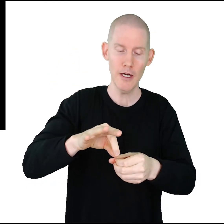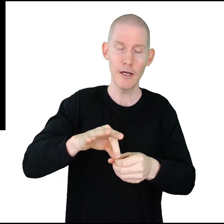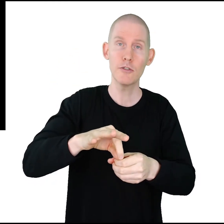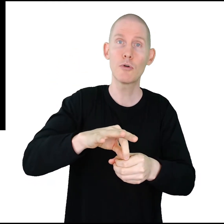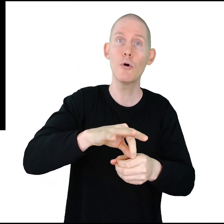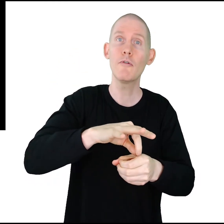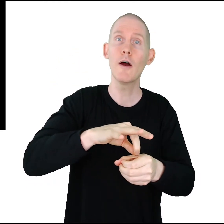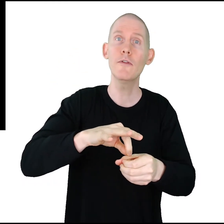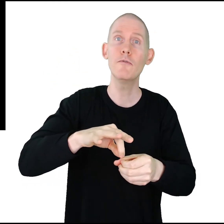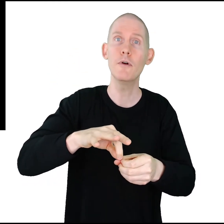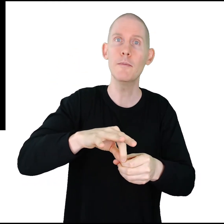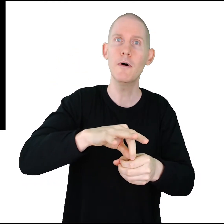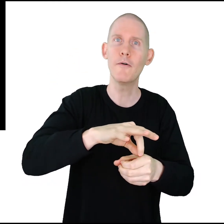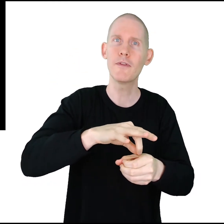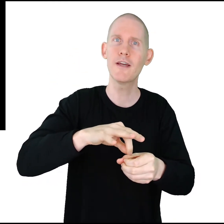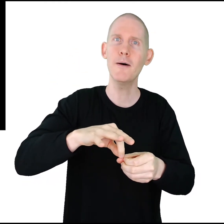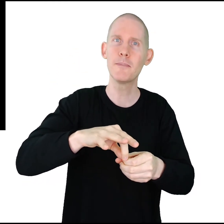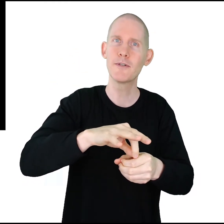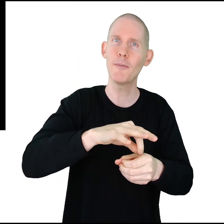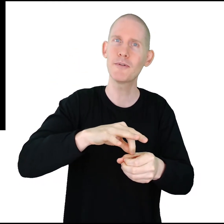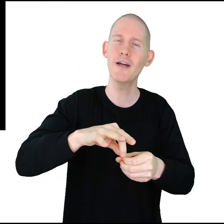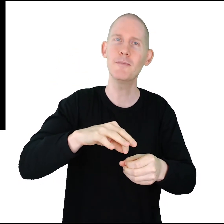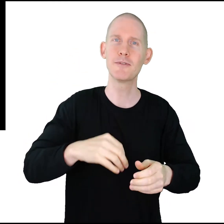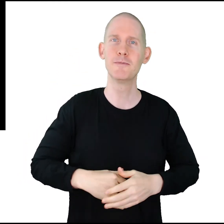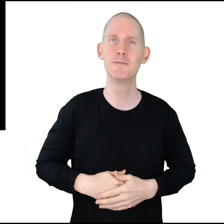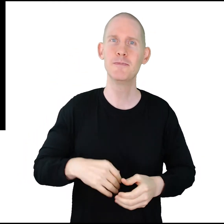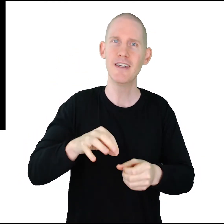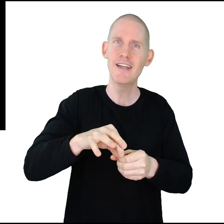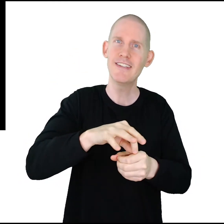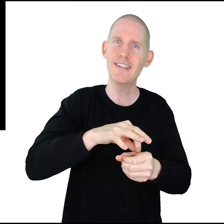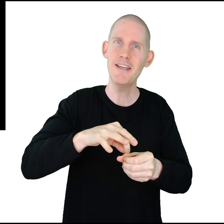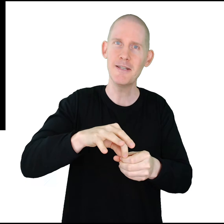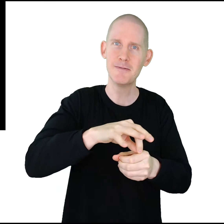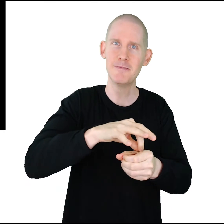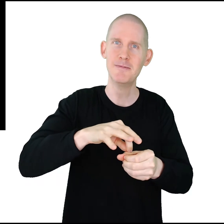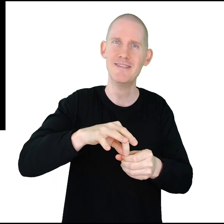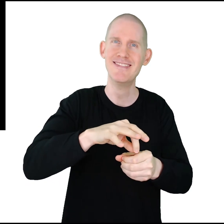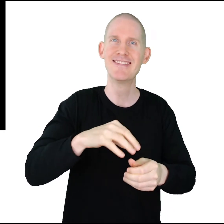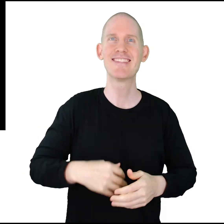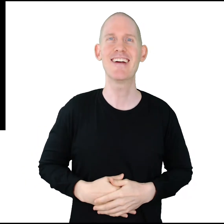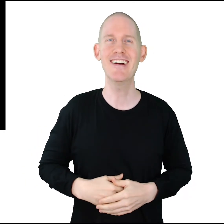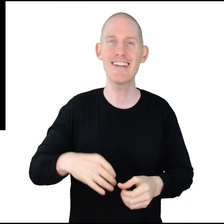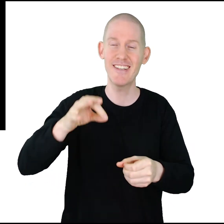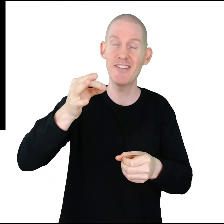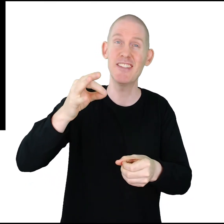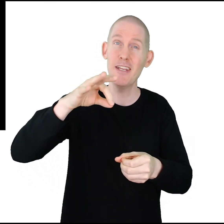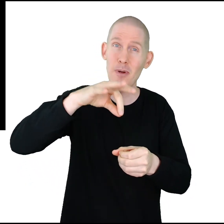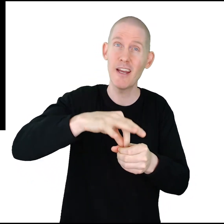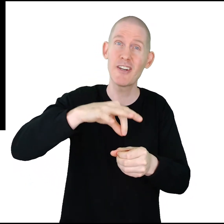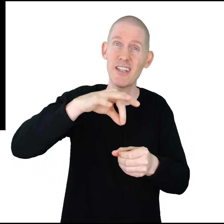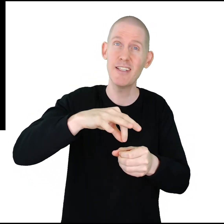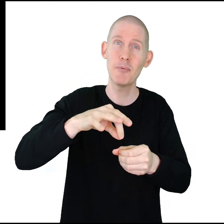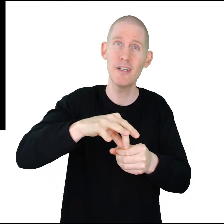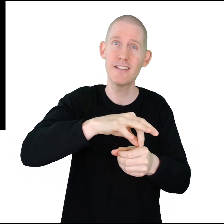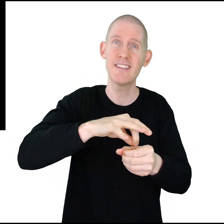and just go around the rim of the cup a couple times. T. Like you have a tea bag, you're going to dip it in,